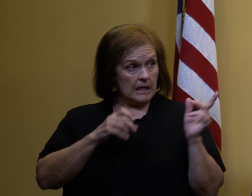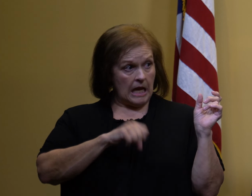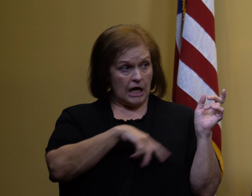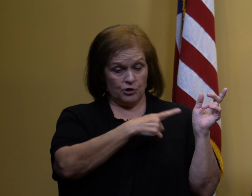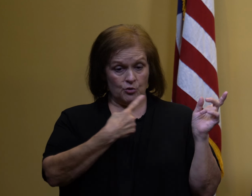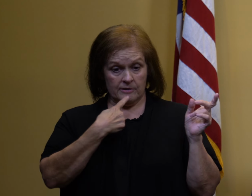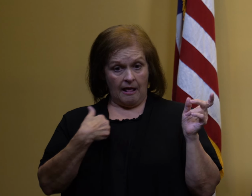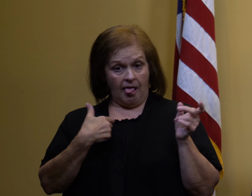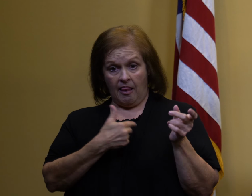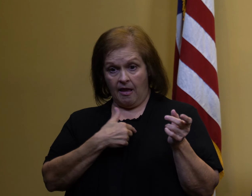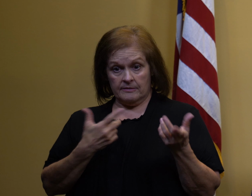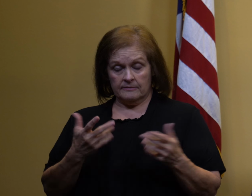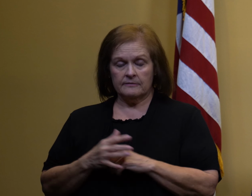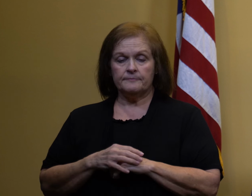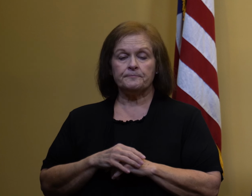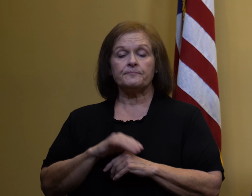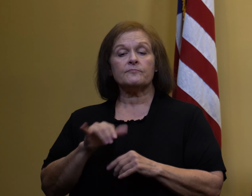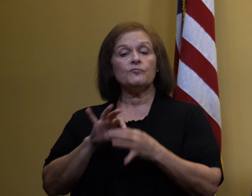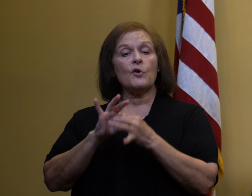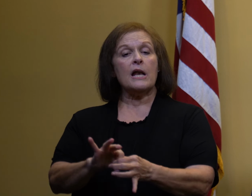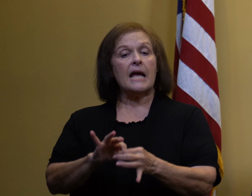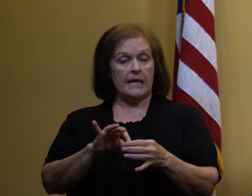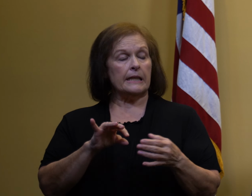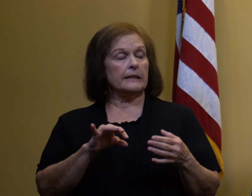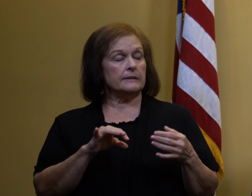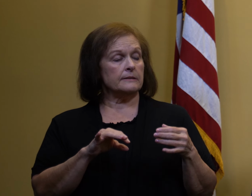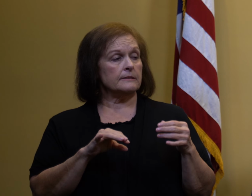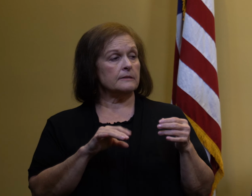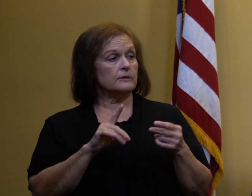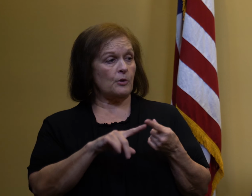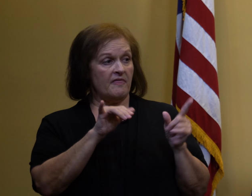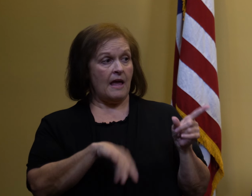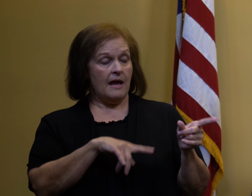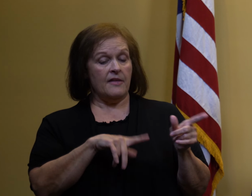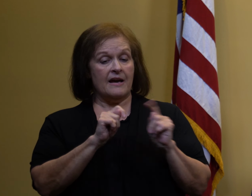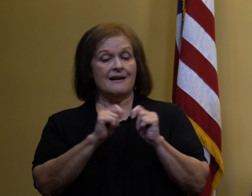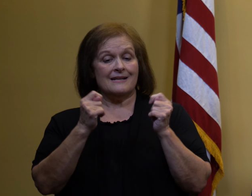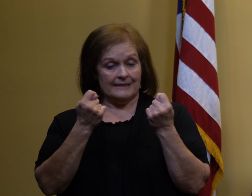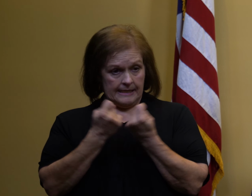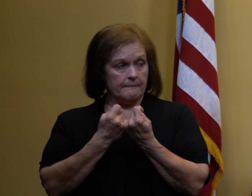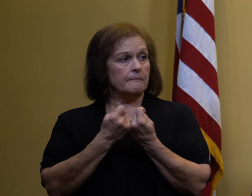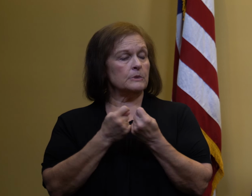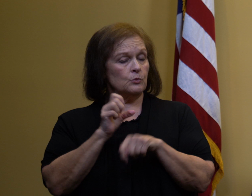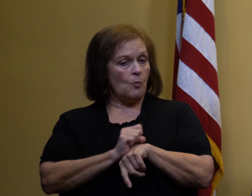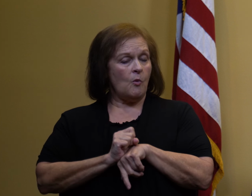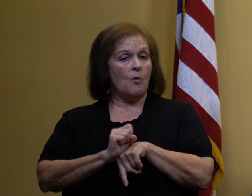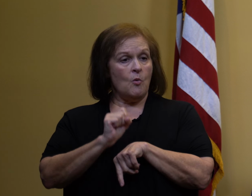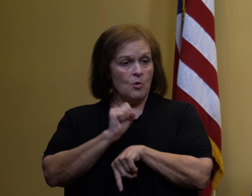for Job 1 in North. So as it relates to this, as I've been saying, the team collectively has been